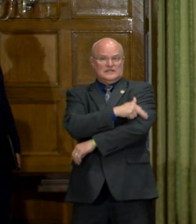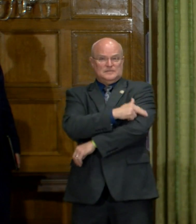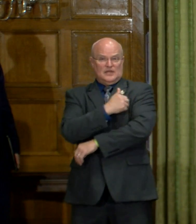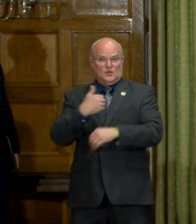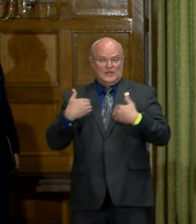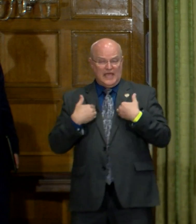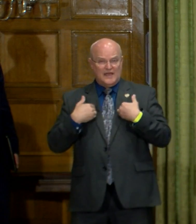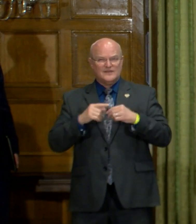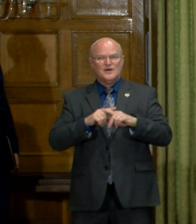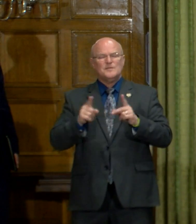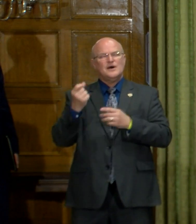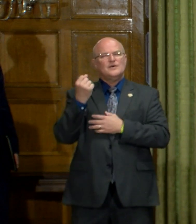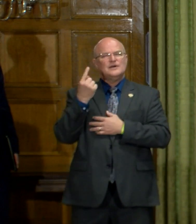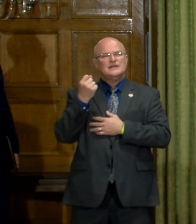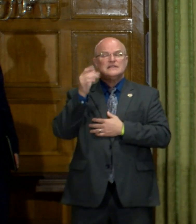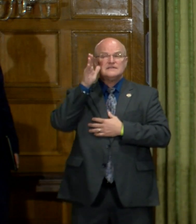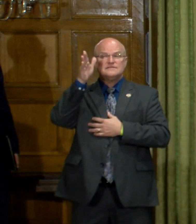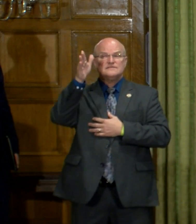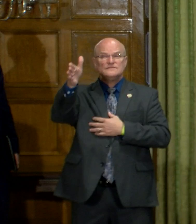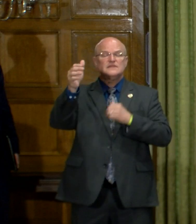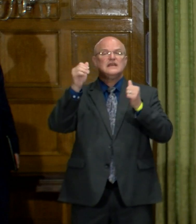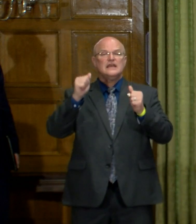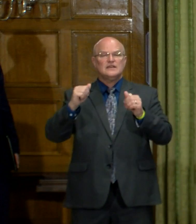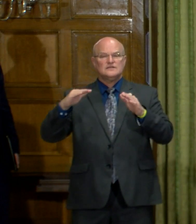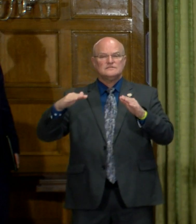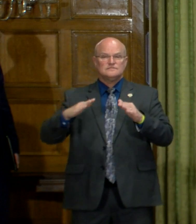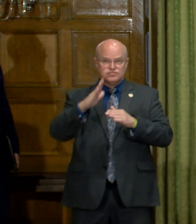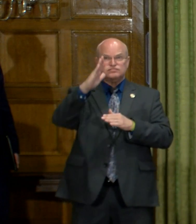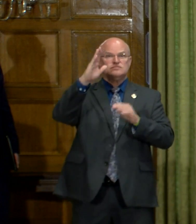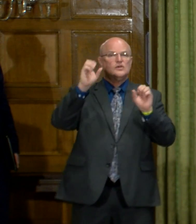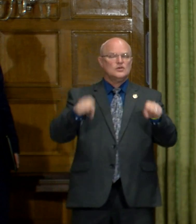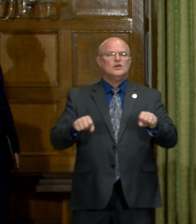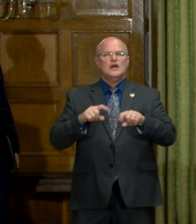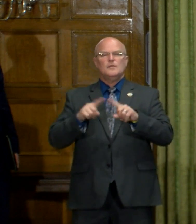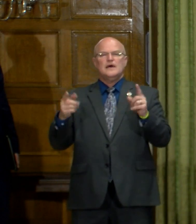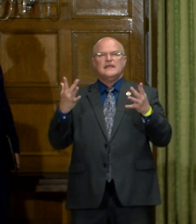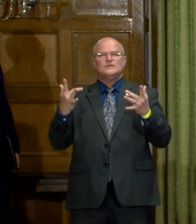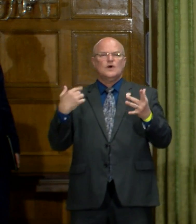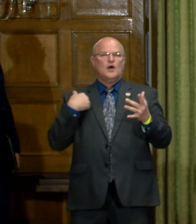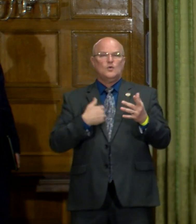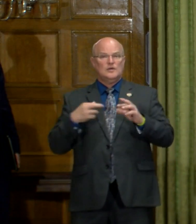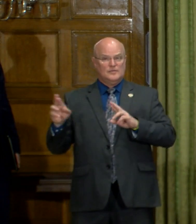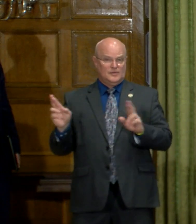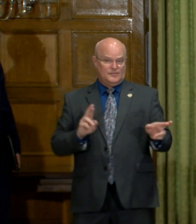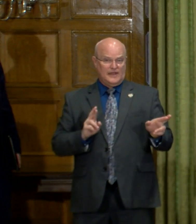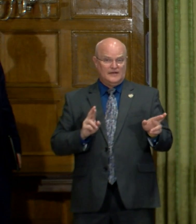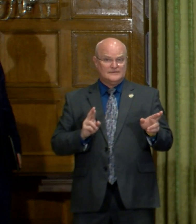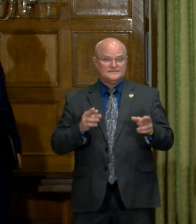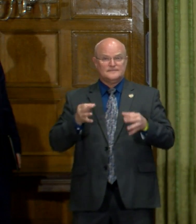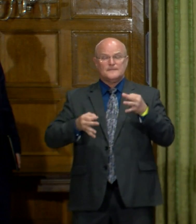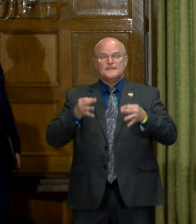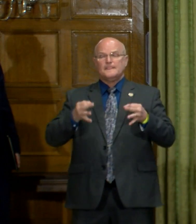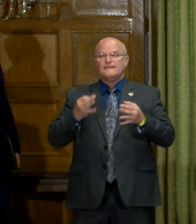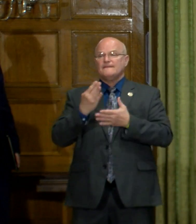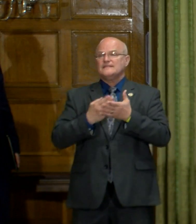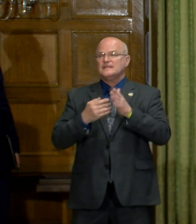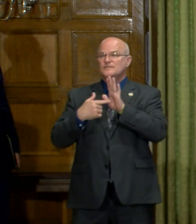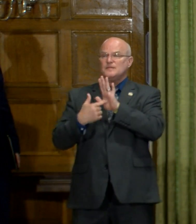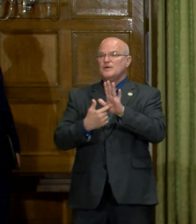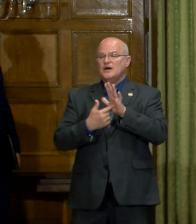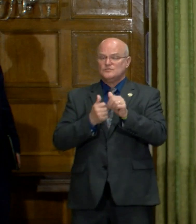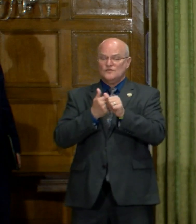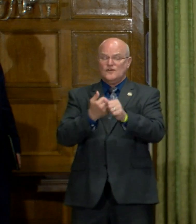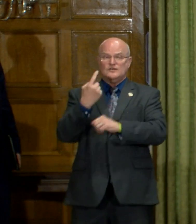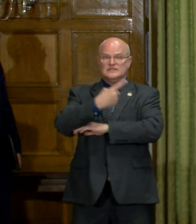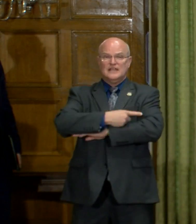hospitalizations we have, but we realize down the road it could spike. And so that's why we're being prepared in the event some of the models that we're